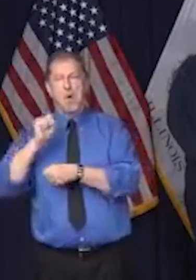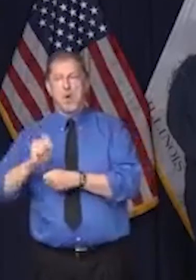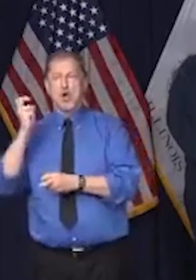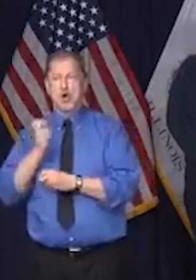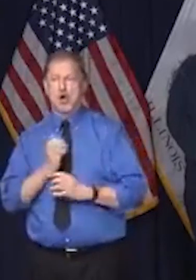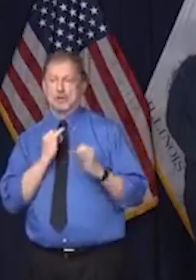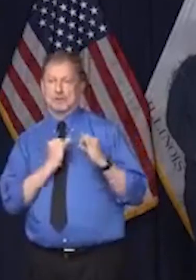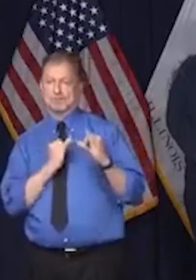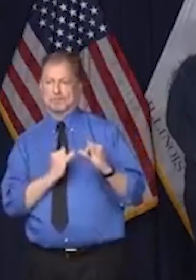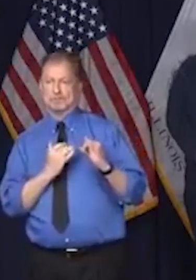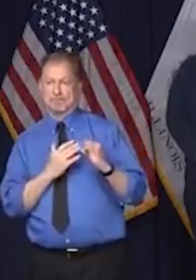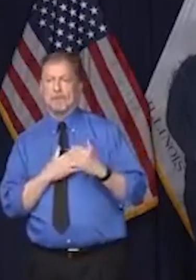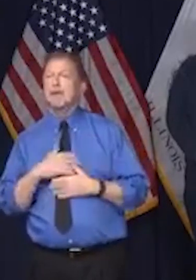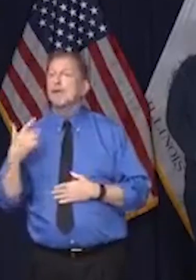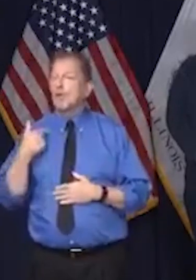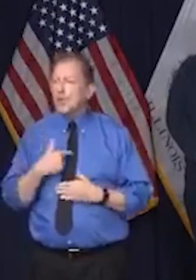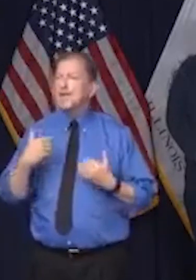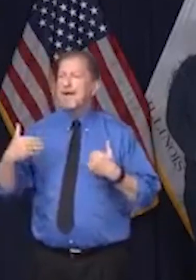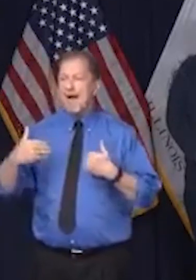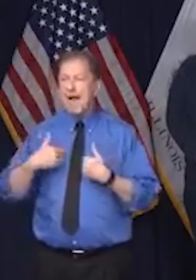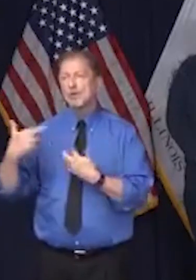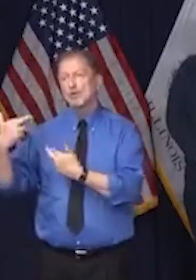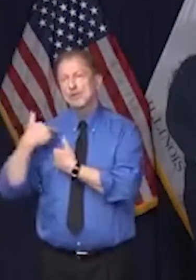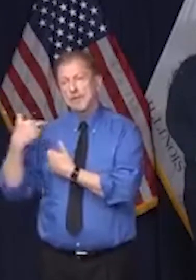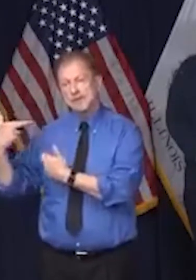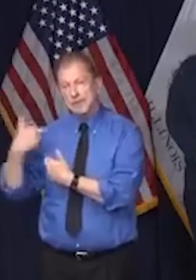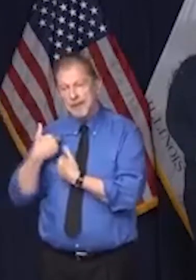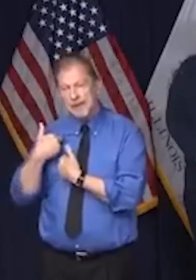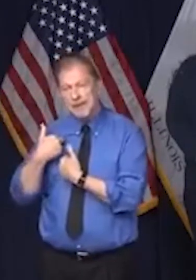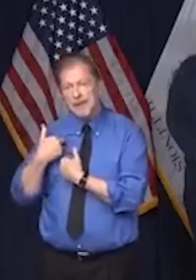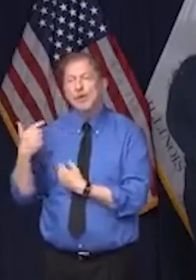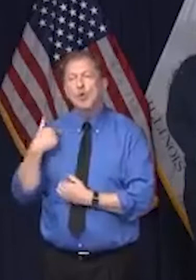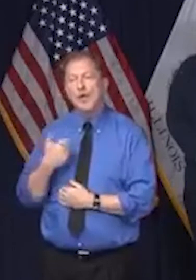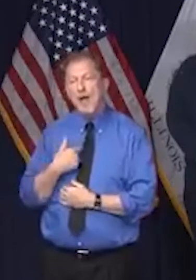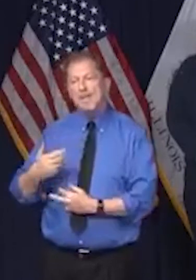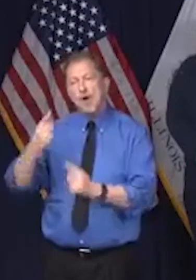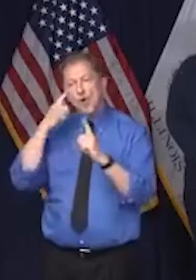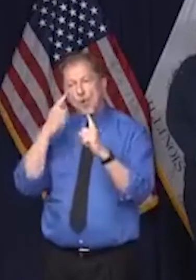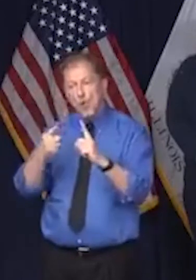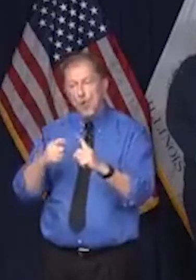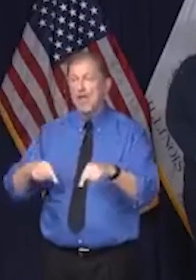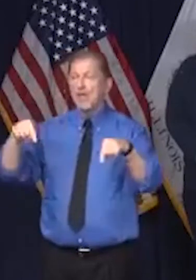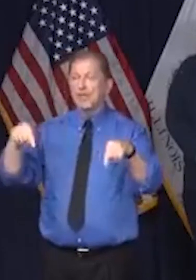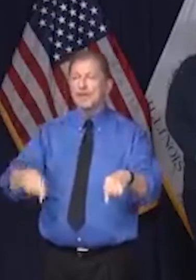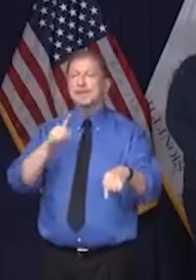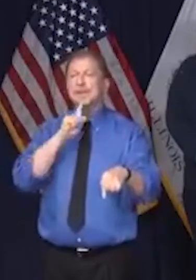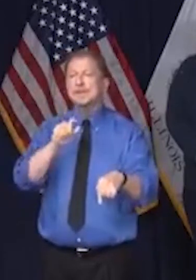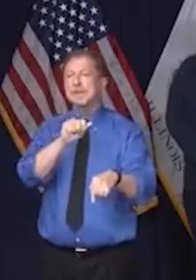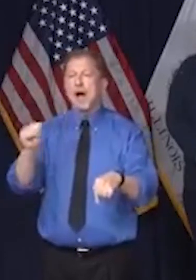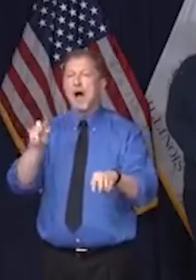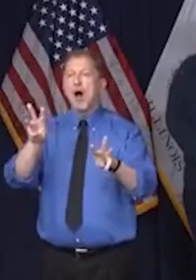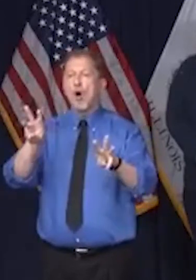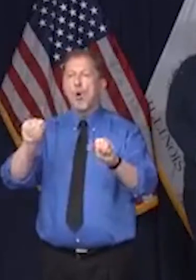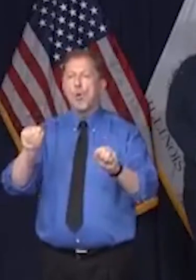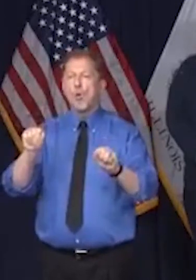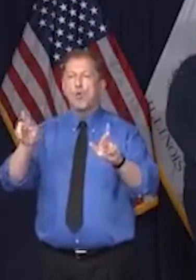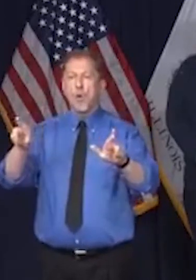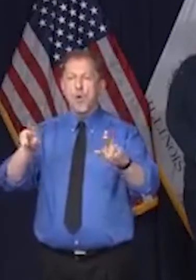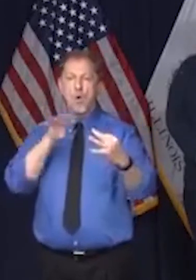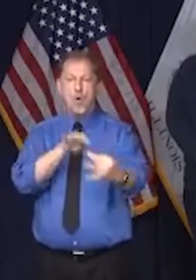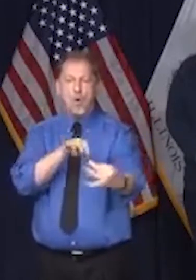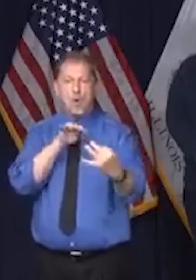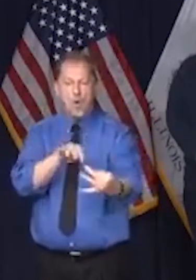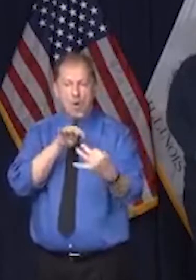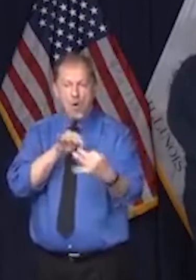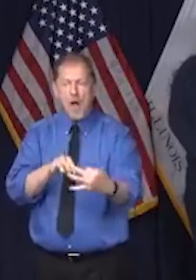We have a mission. We have a mission. We have a war that we're facing, and we need to make sure that people understand the enemy and understand how to